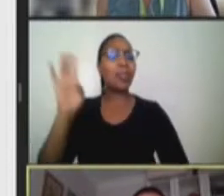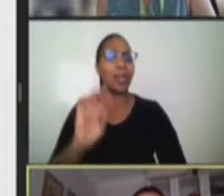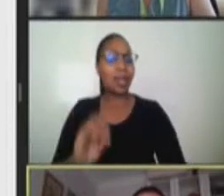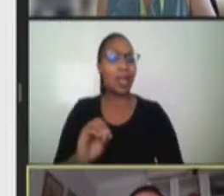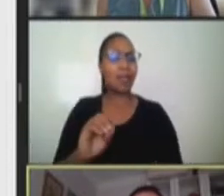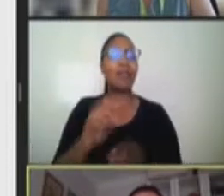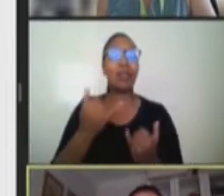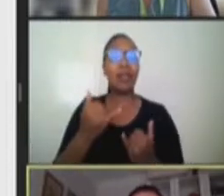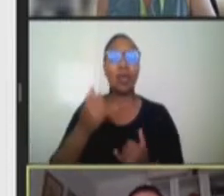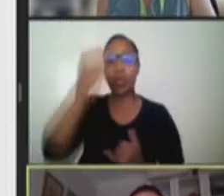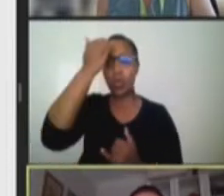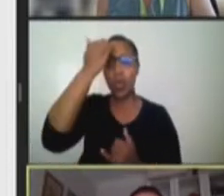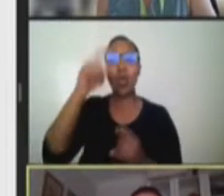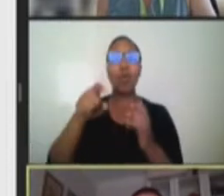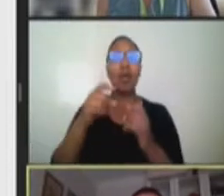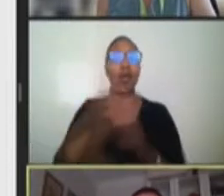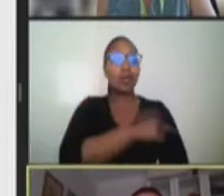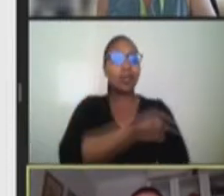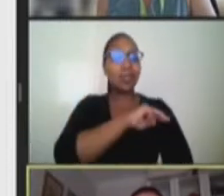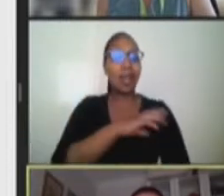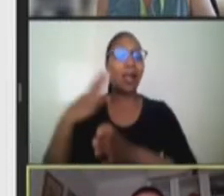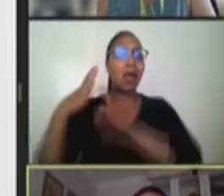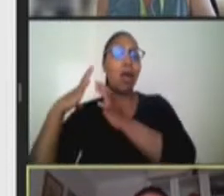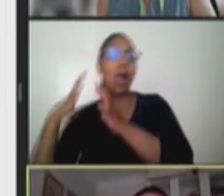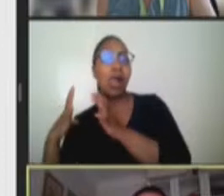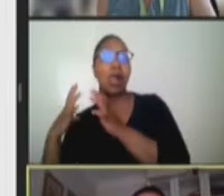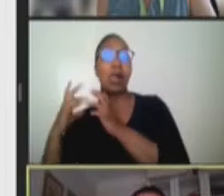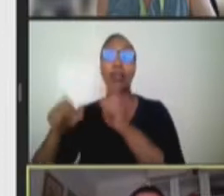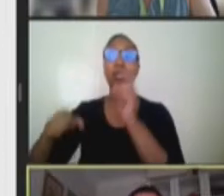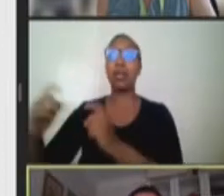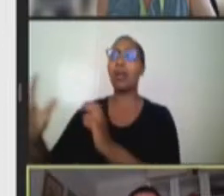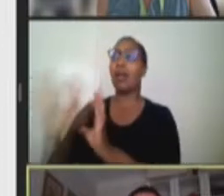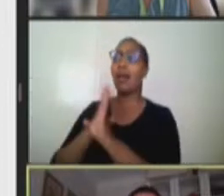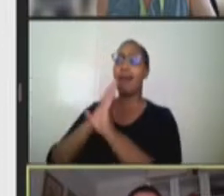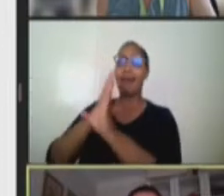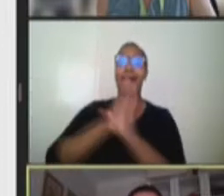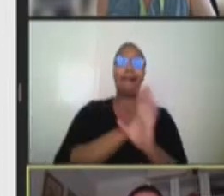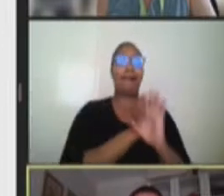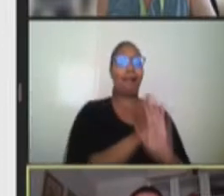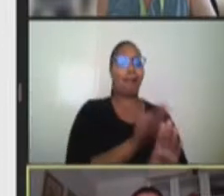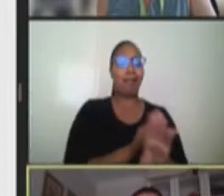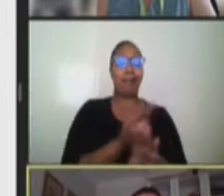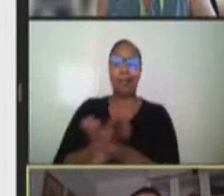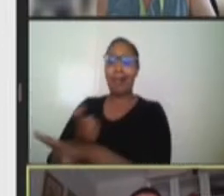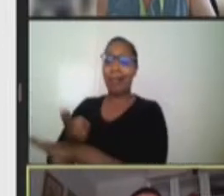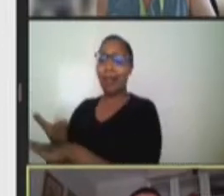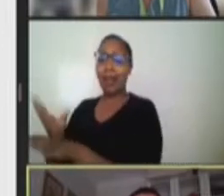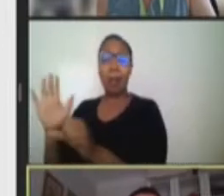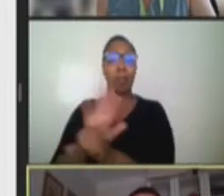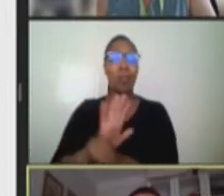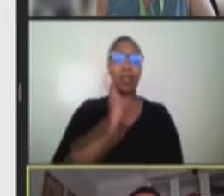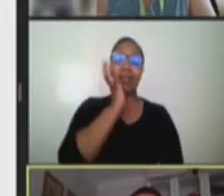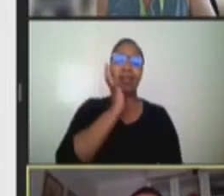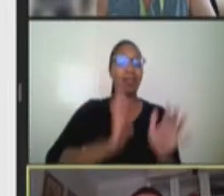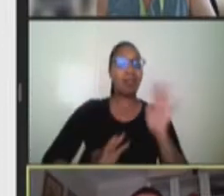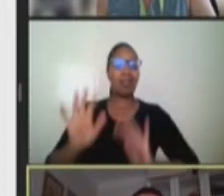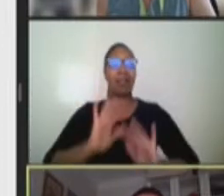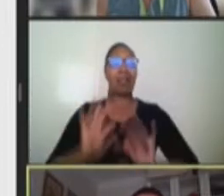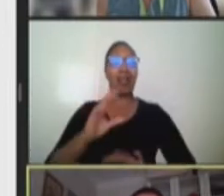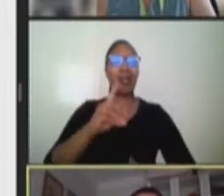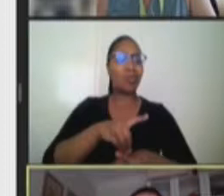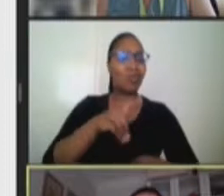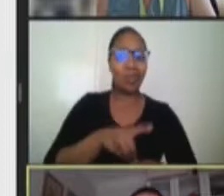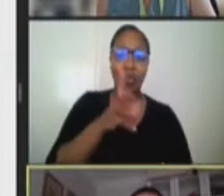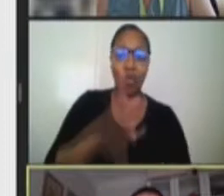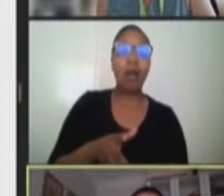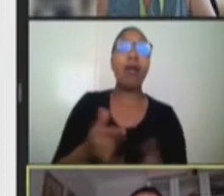hospitals become overwhelmed very quickly, there's less capacity and there's more mortality. And so we really need to look at surge